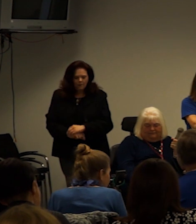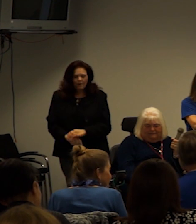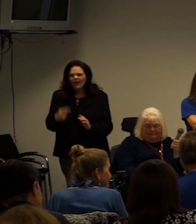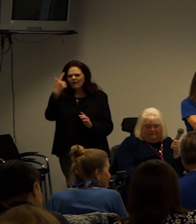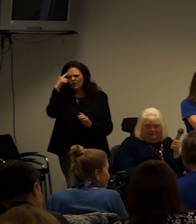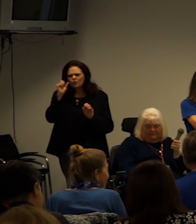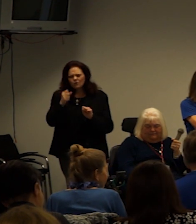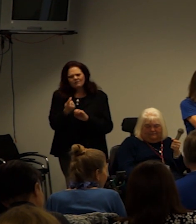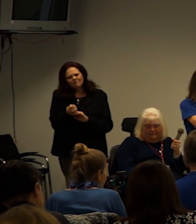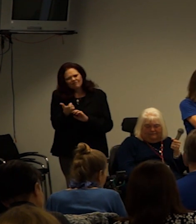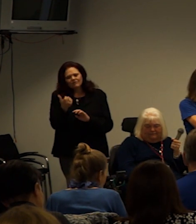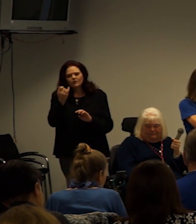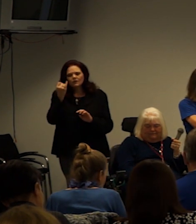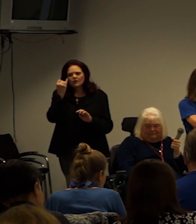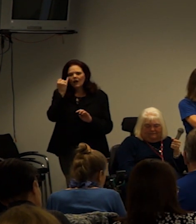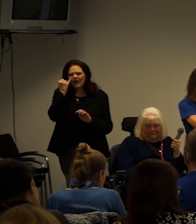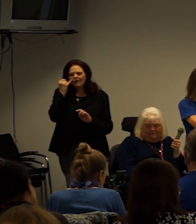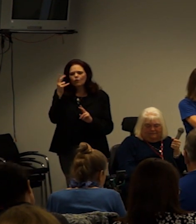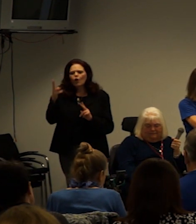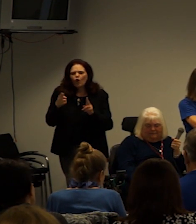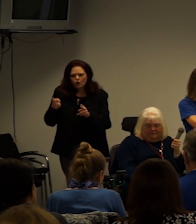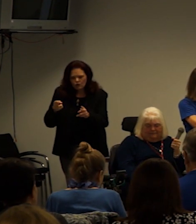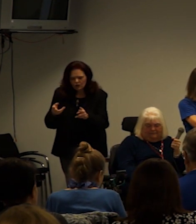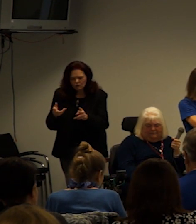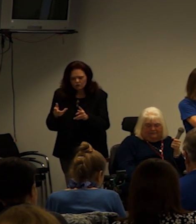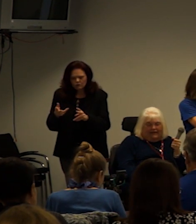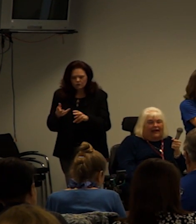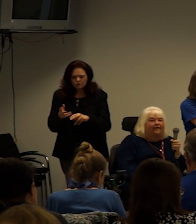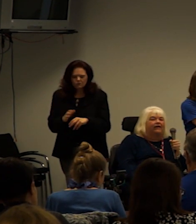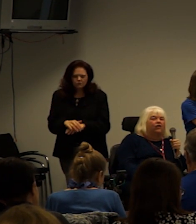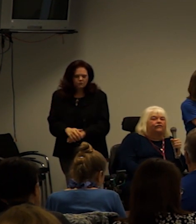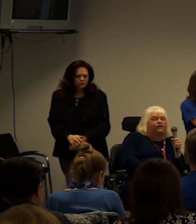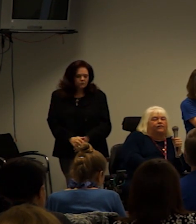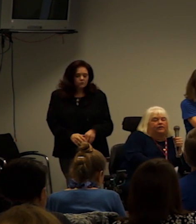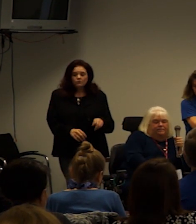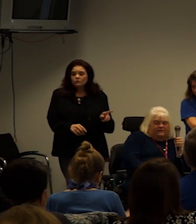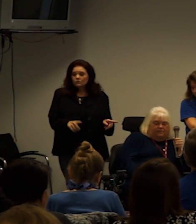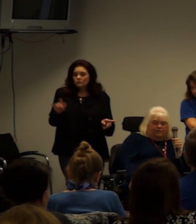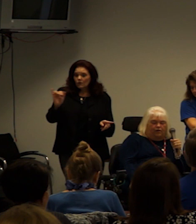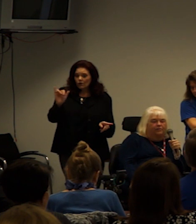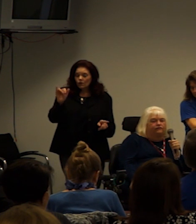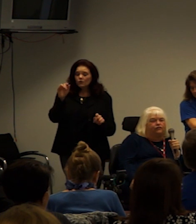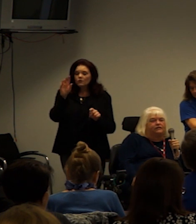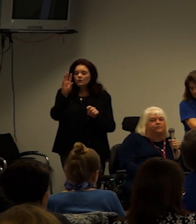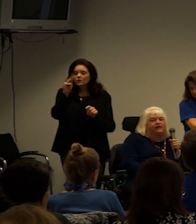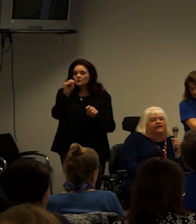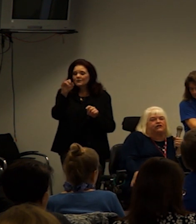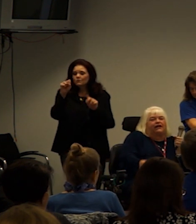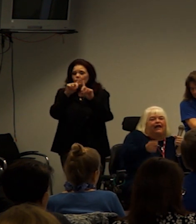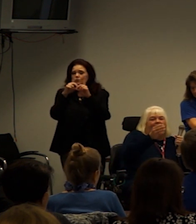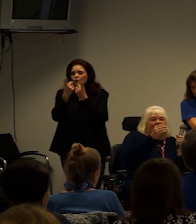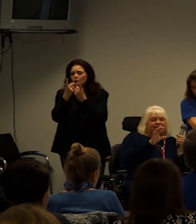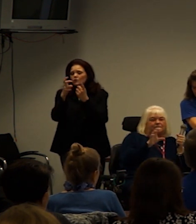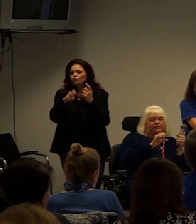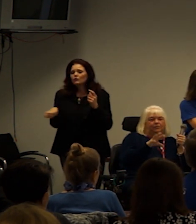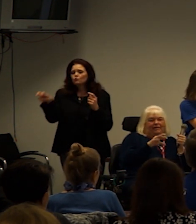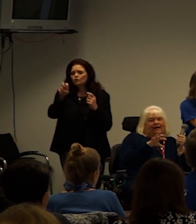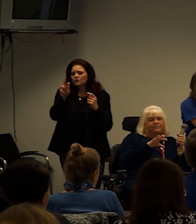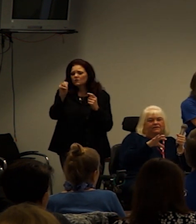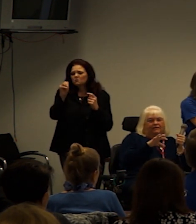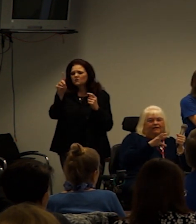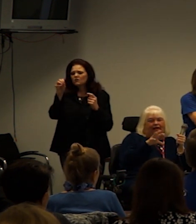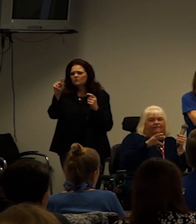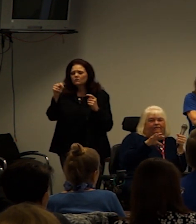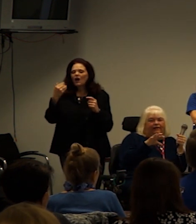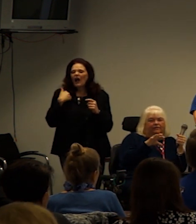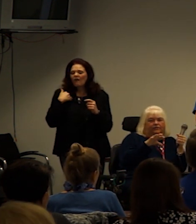you can leave this slide out if you're in a hurry, okay? And they also, the Mississippi Department of Transportation, has some little